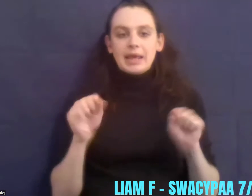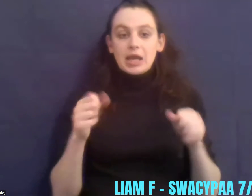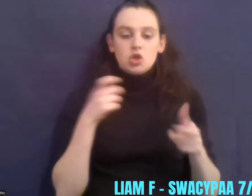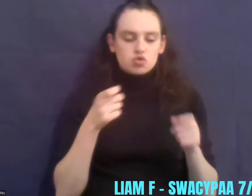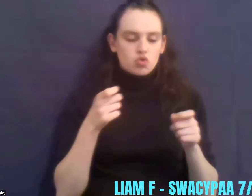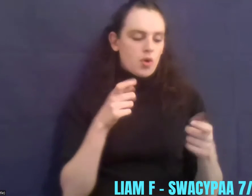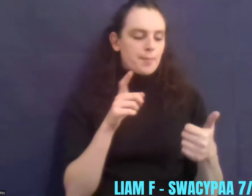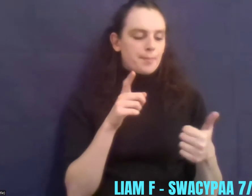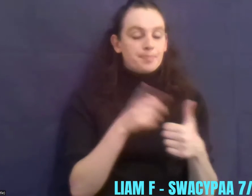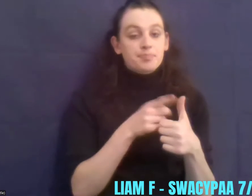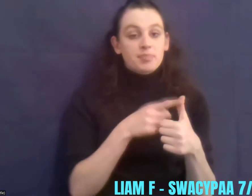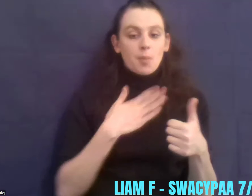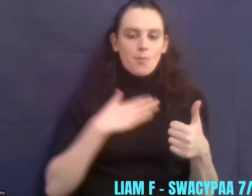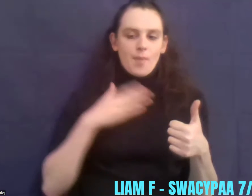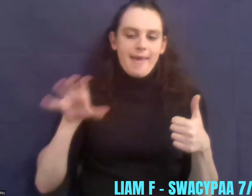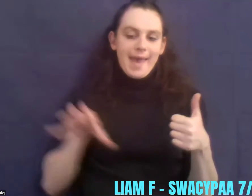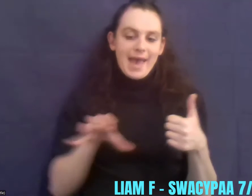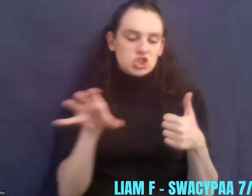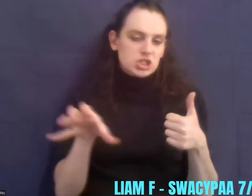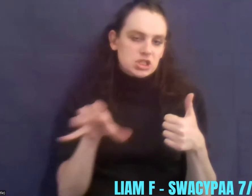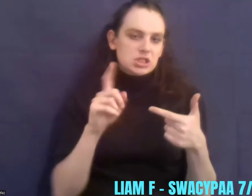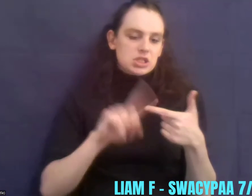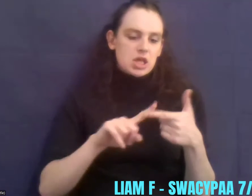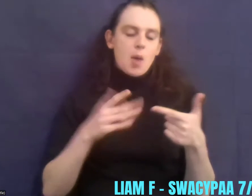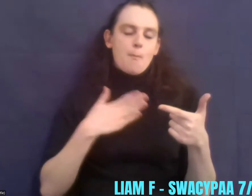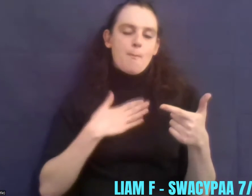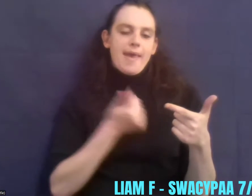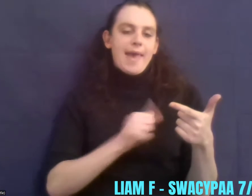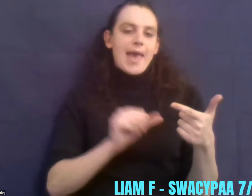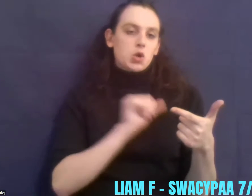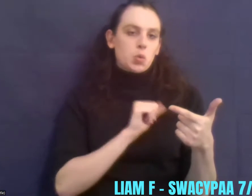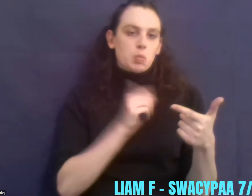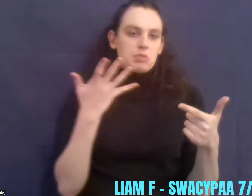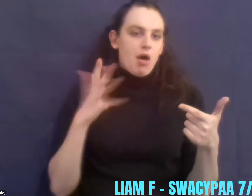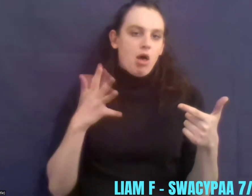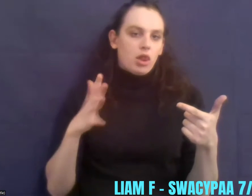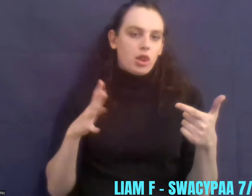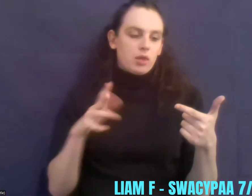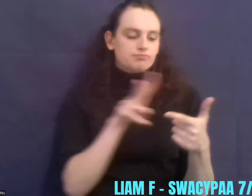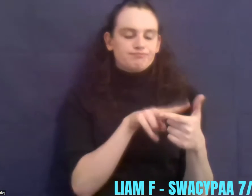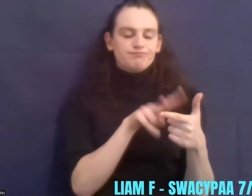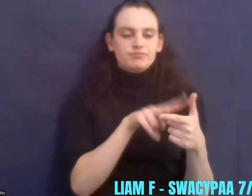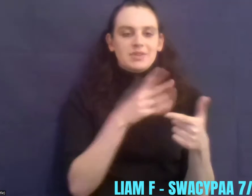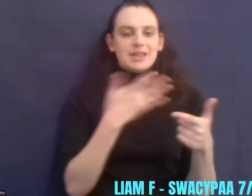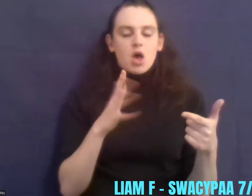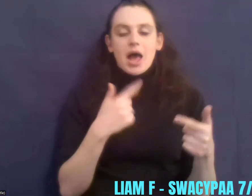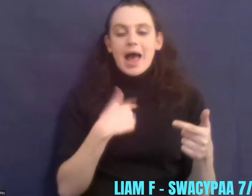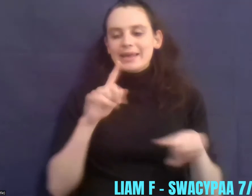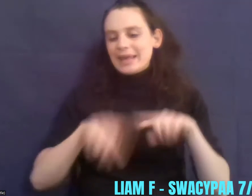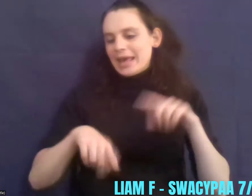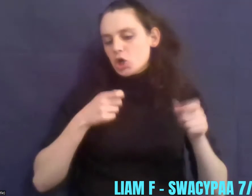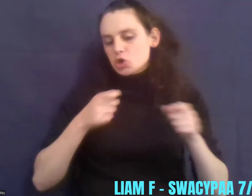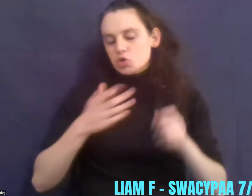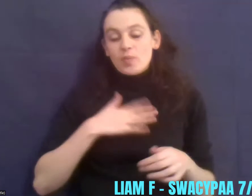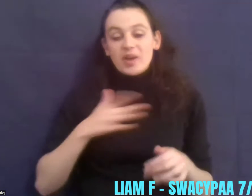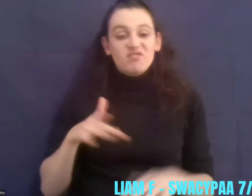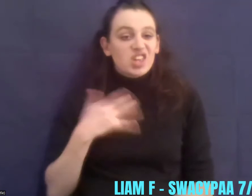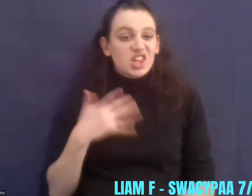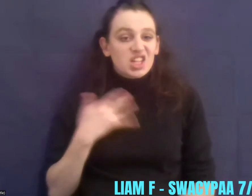my actions and my attitudes. Um, I can't control my feelings. I can't control anybody else.